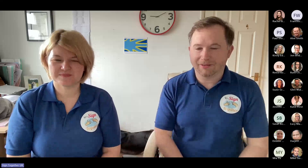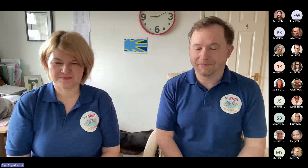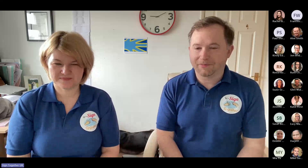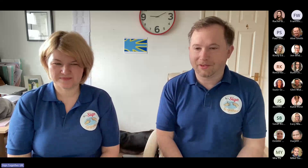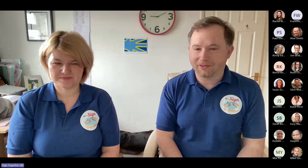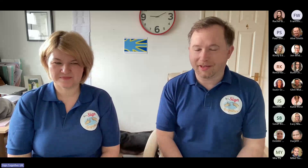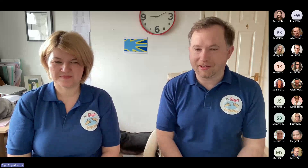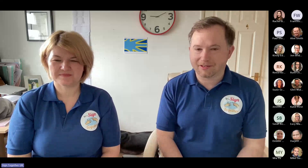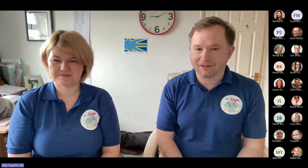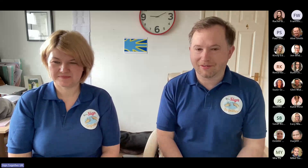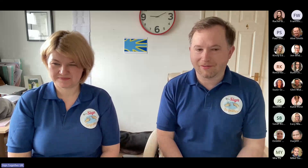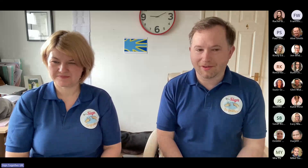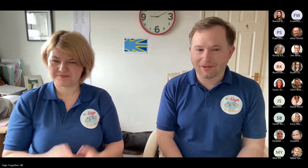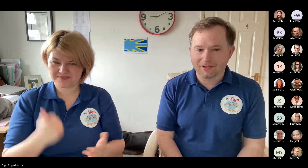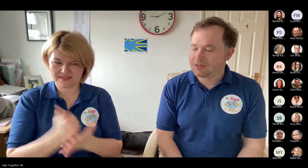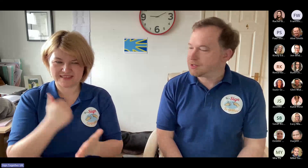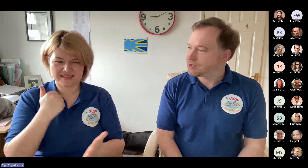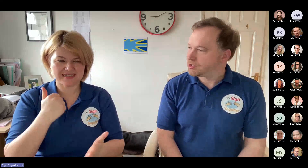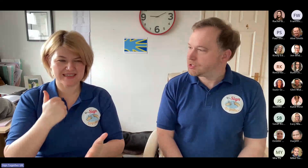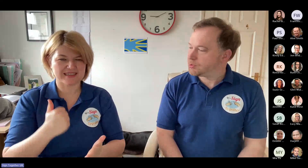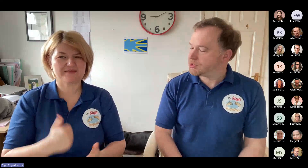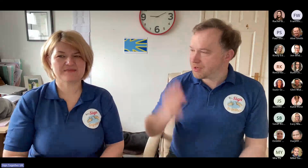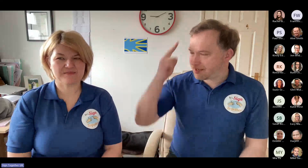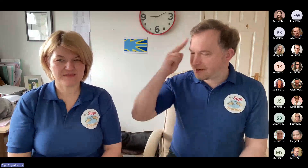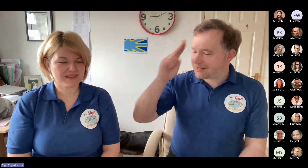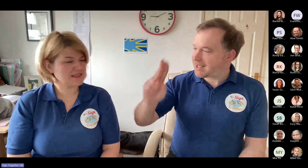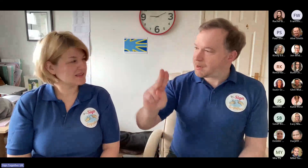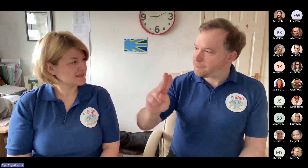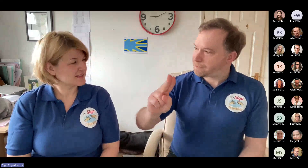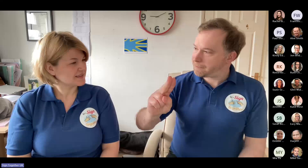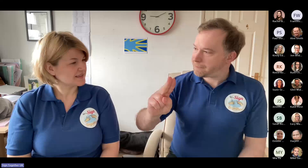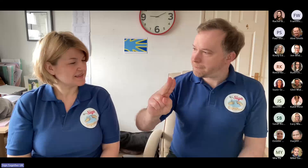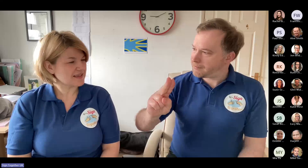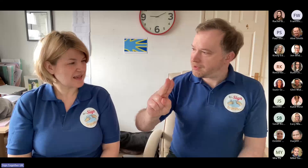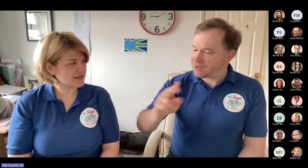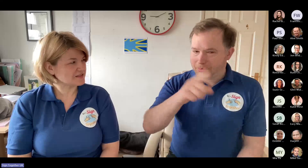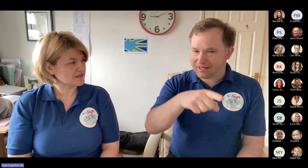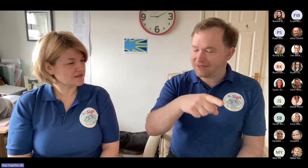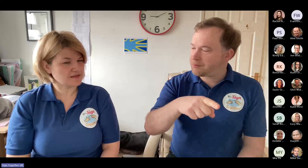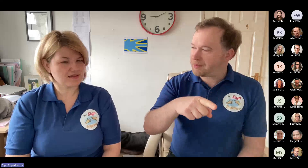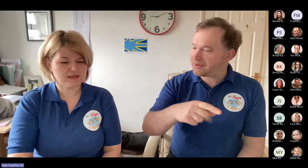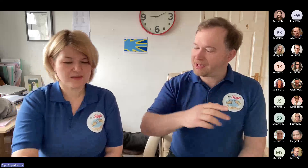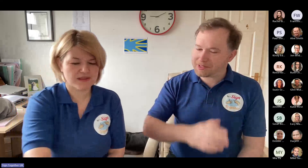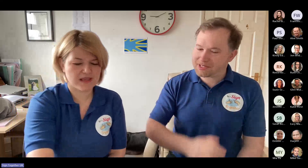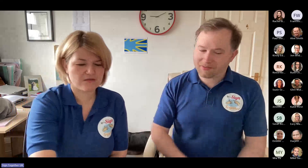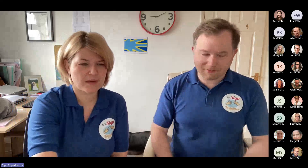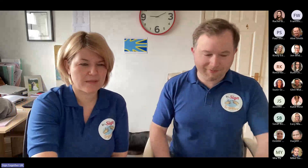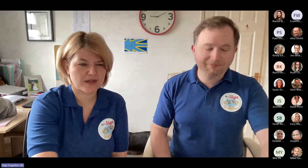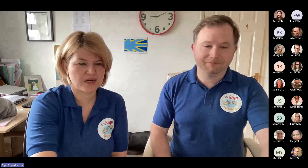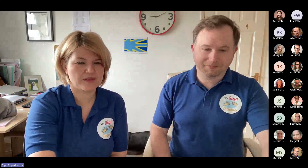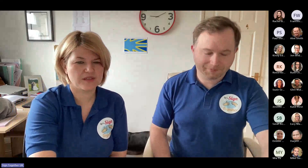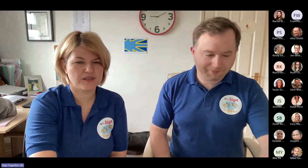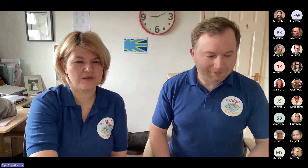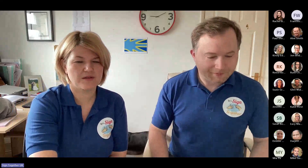Okay, great. Fantastic. Can we try name? Yeah, let's put the alphabet back let's up. put the alphabet back up and do